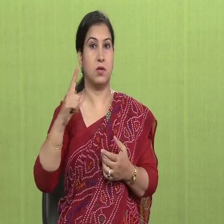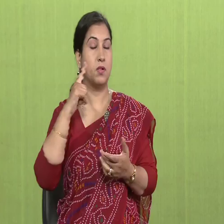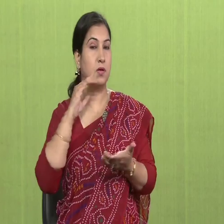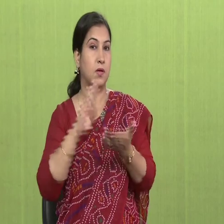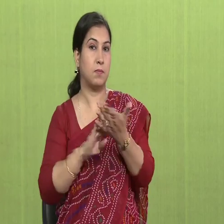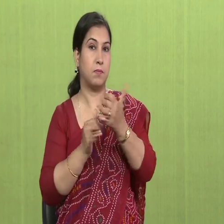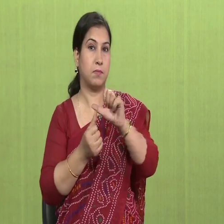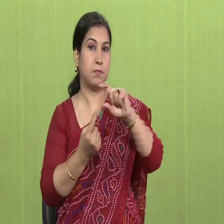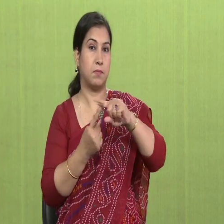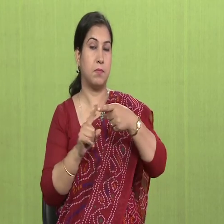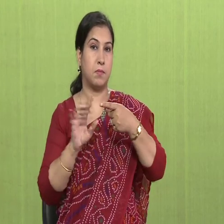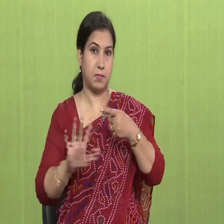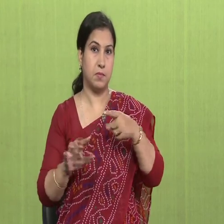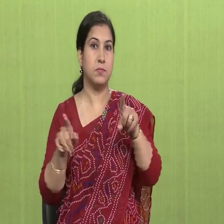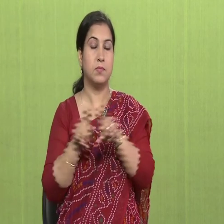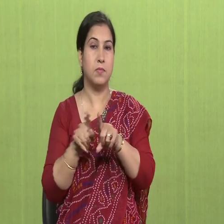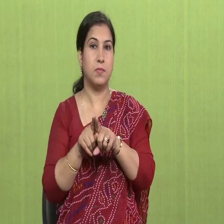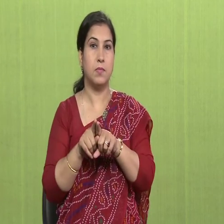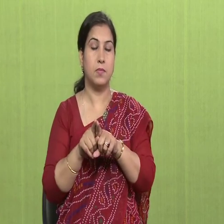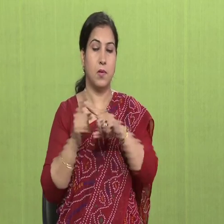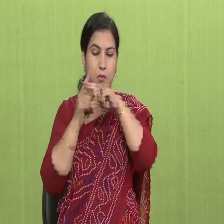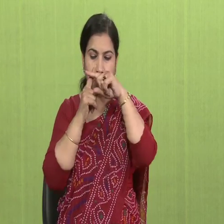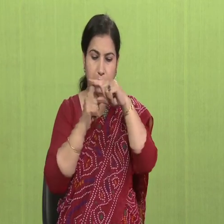physiographic, and soil factors.